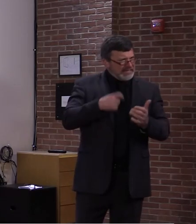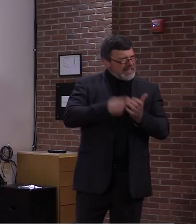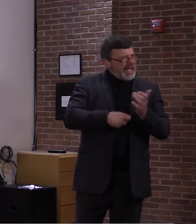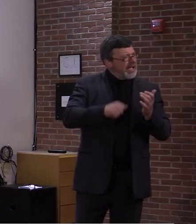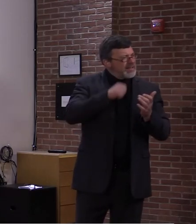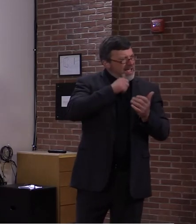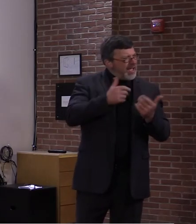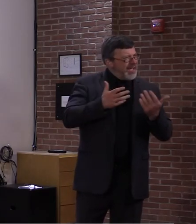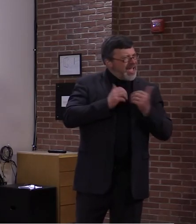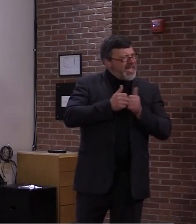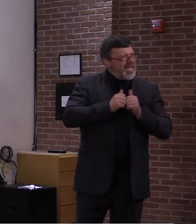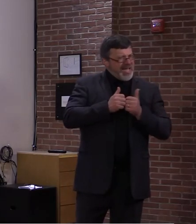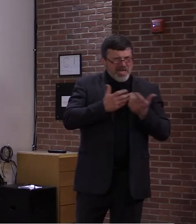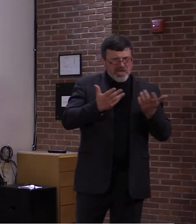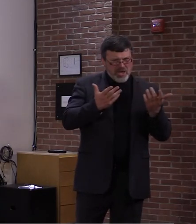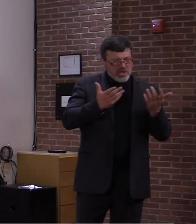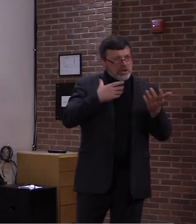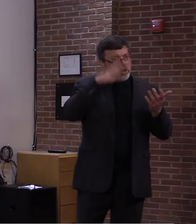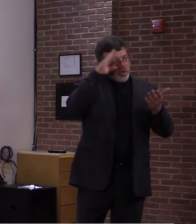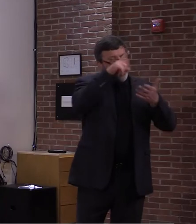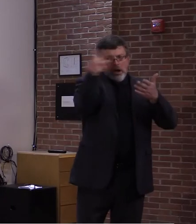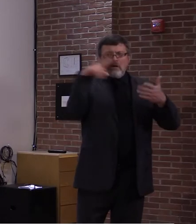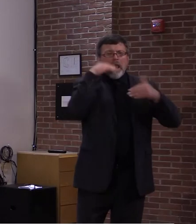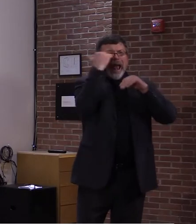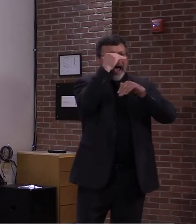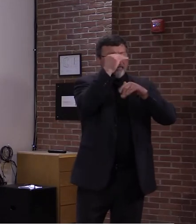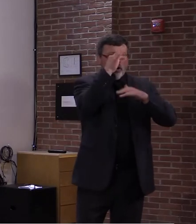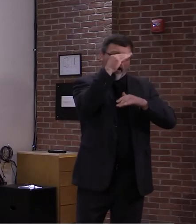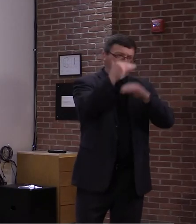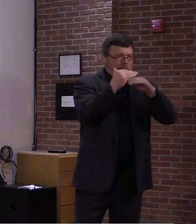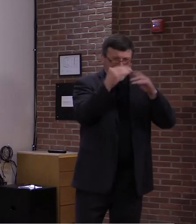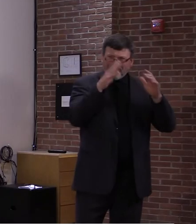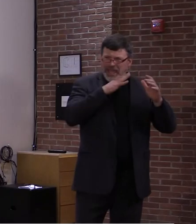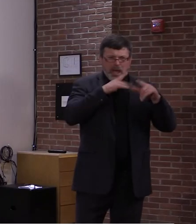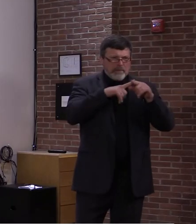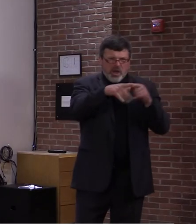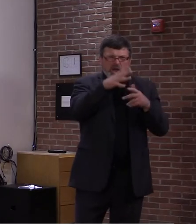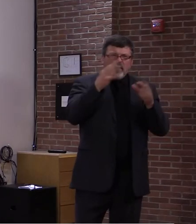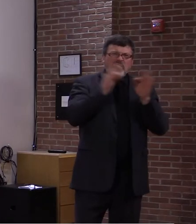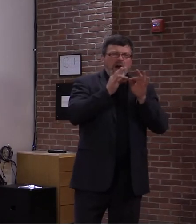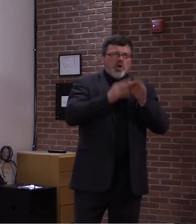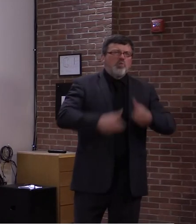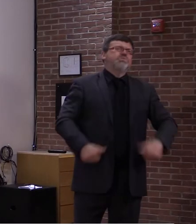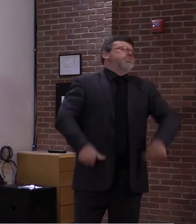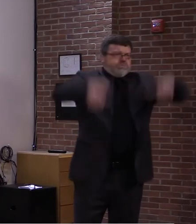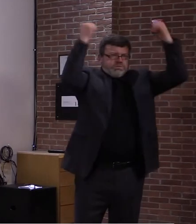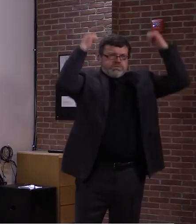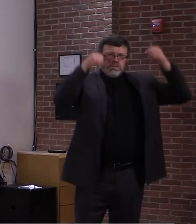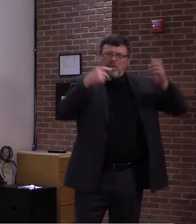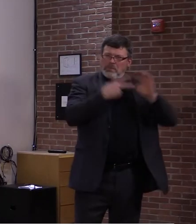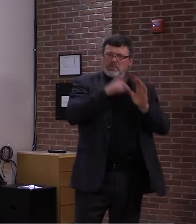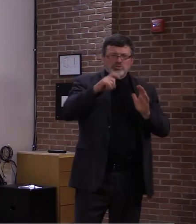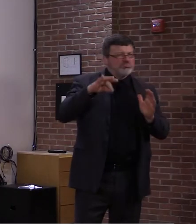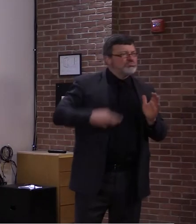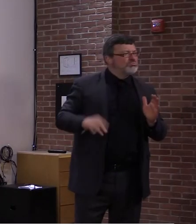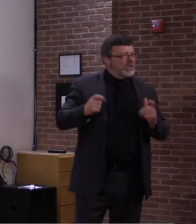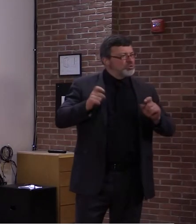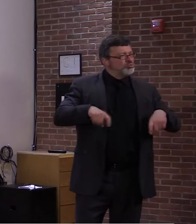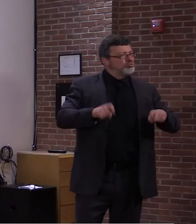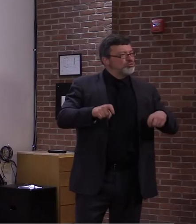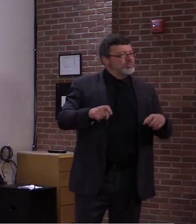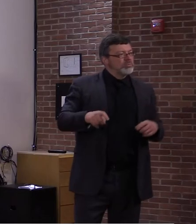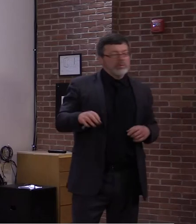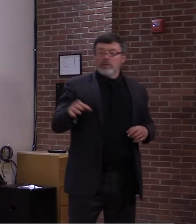again, I think you'll see that the inflationary values of real estate is increasing